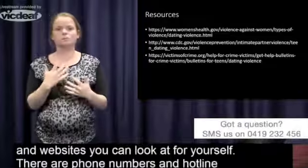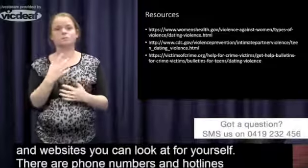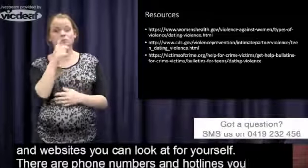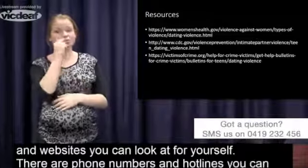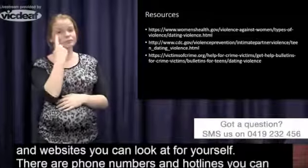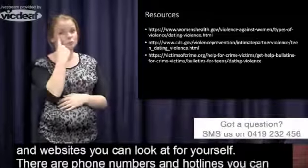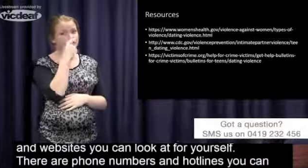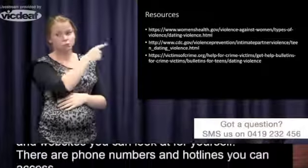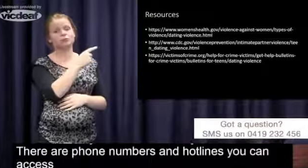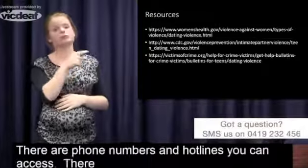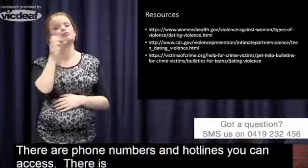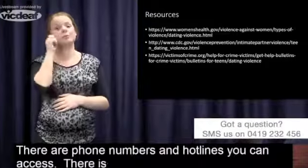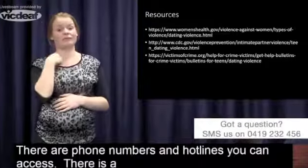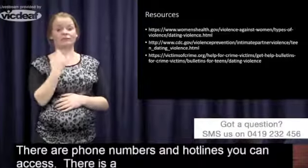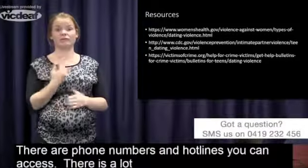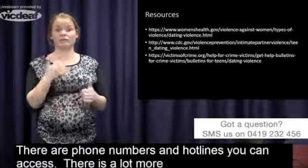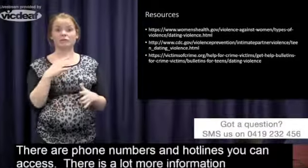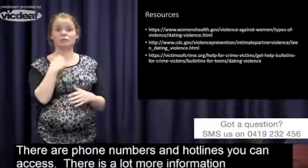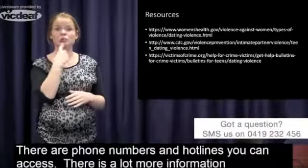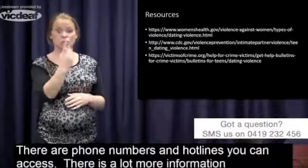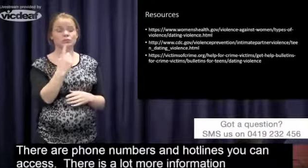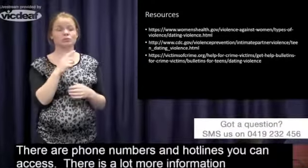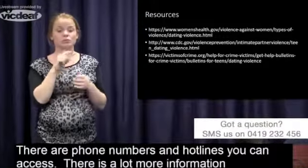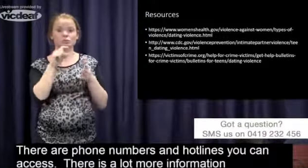information on those websites. So please take the time to have a look.